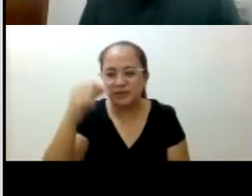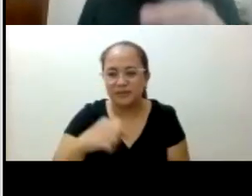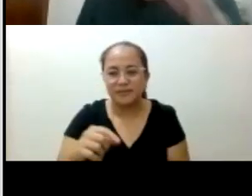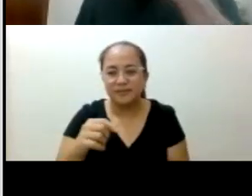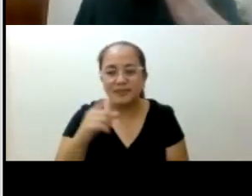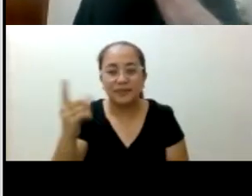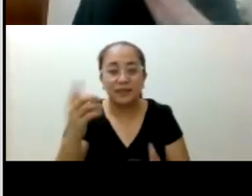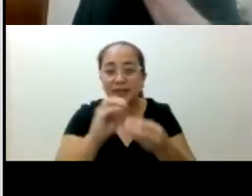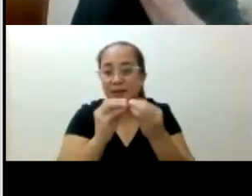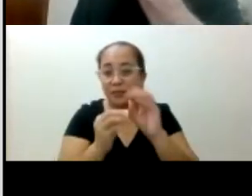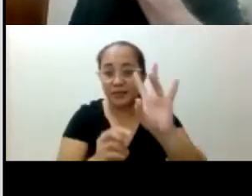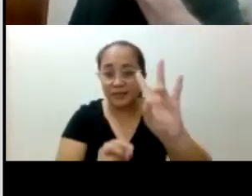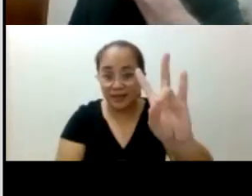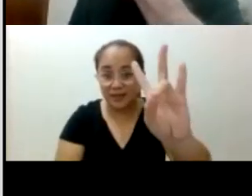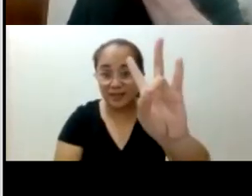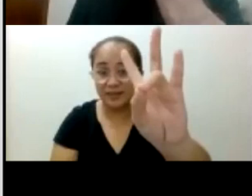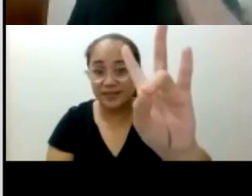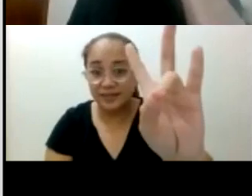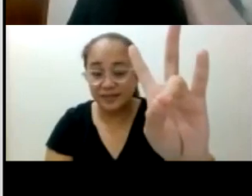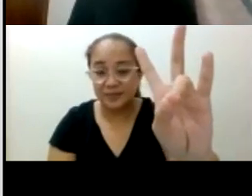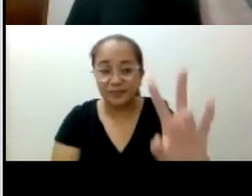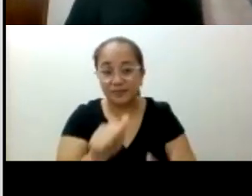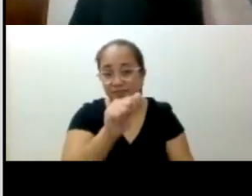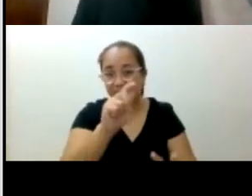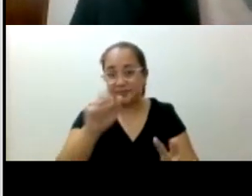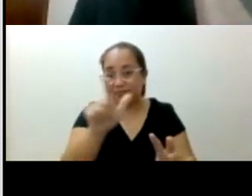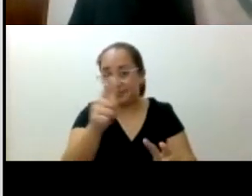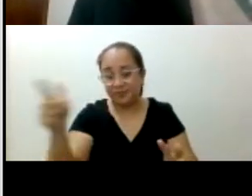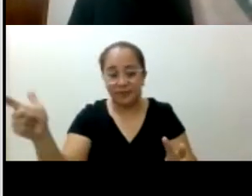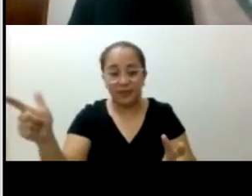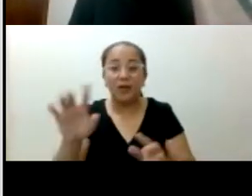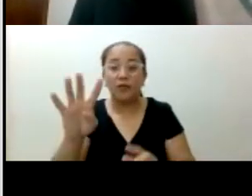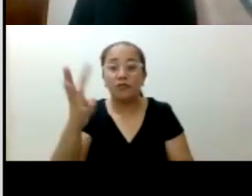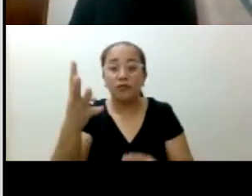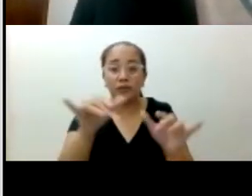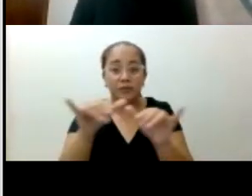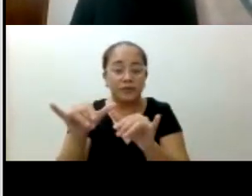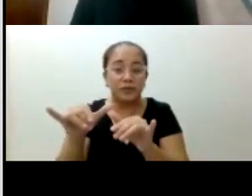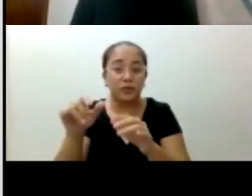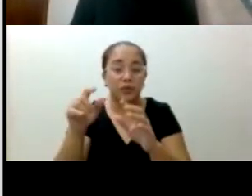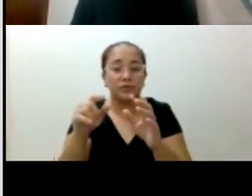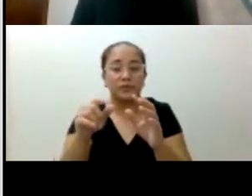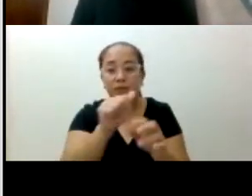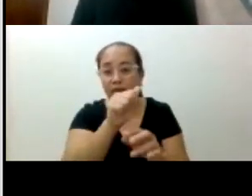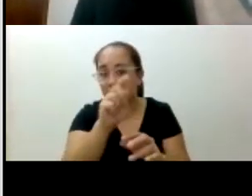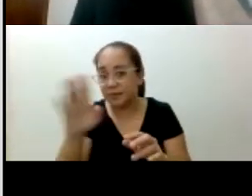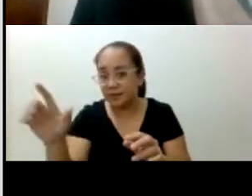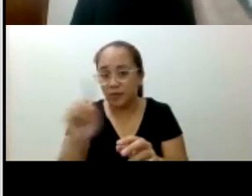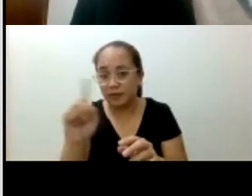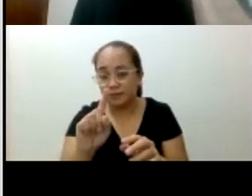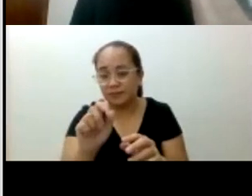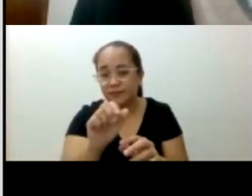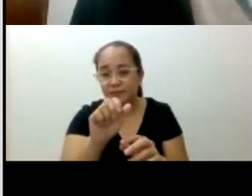number 7, when alphabetizing one-handed signs, the fourth parameter to alphabetize is,